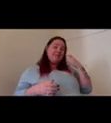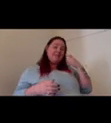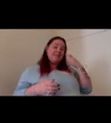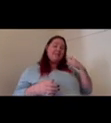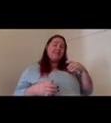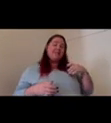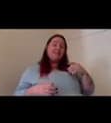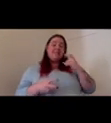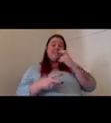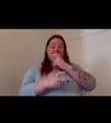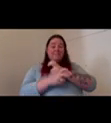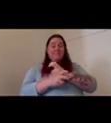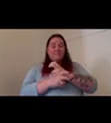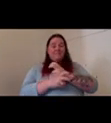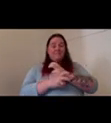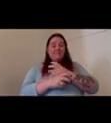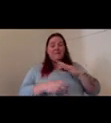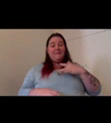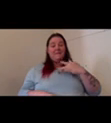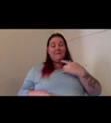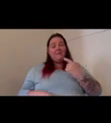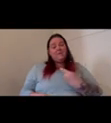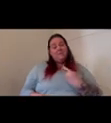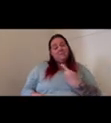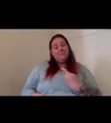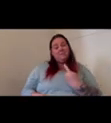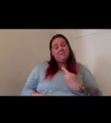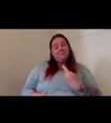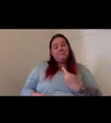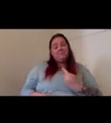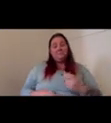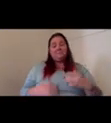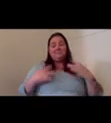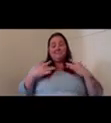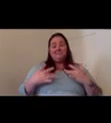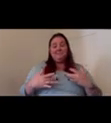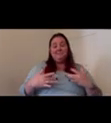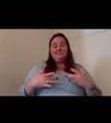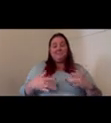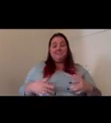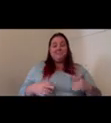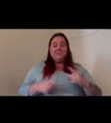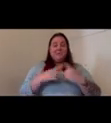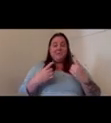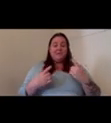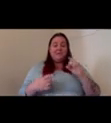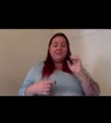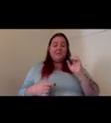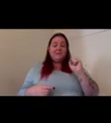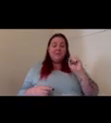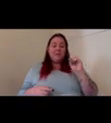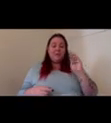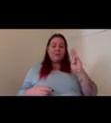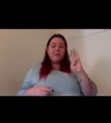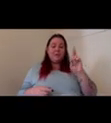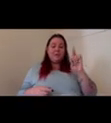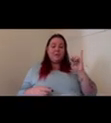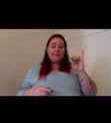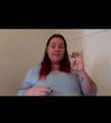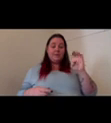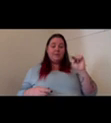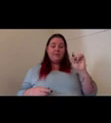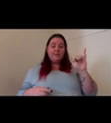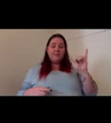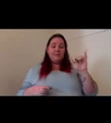If you're an addict, it can be hard. You can really feel alone and depressed, but